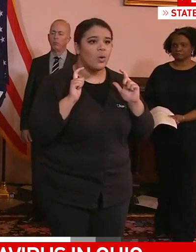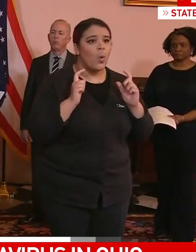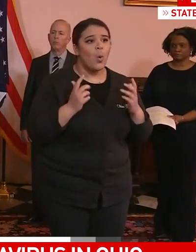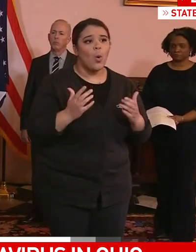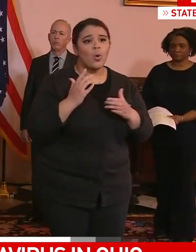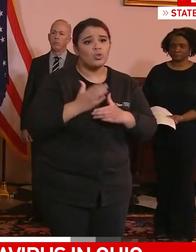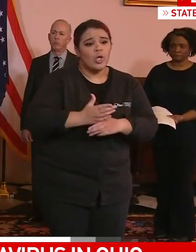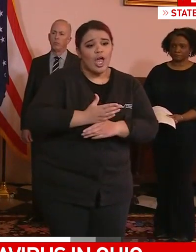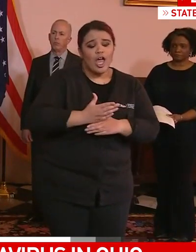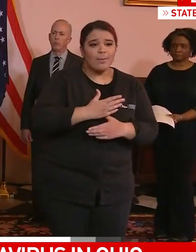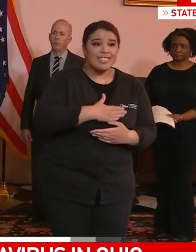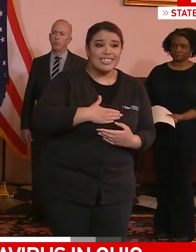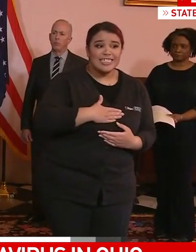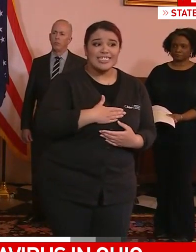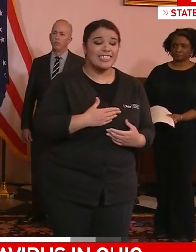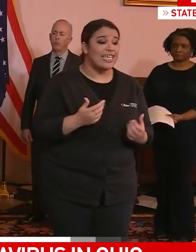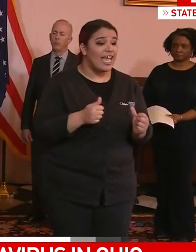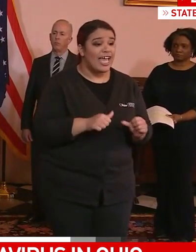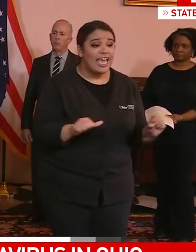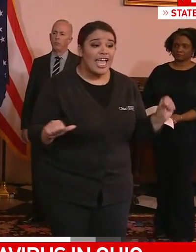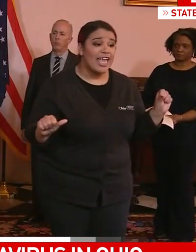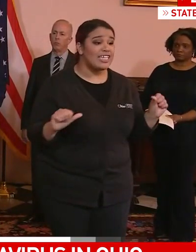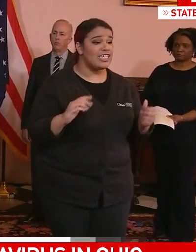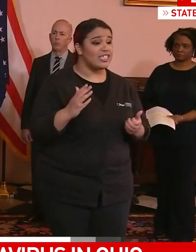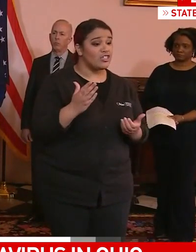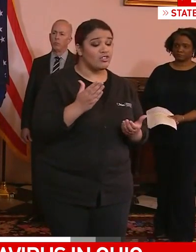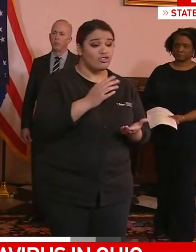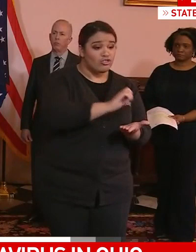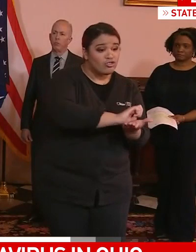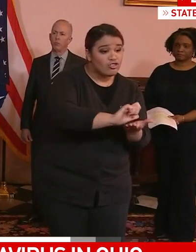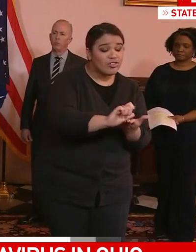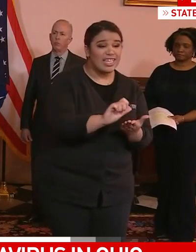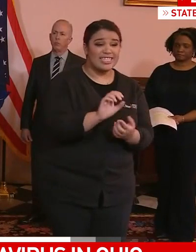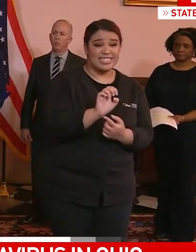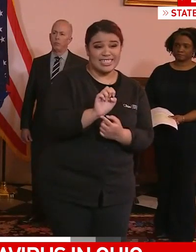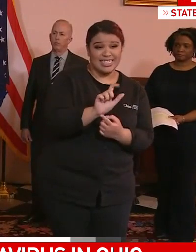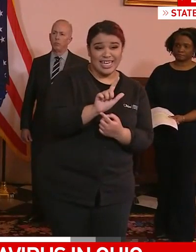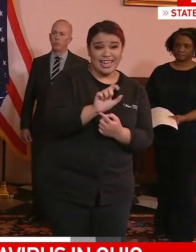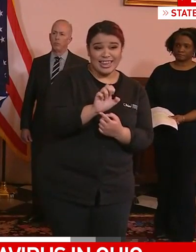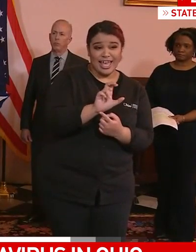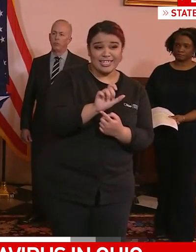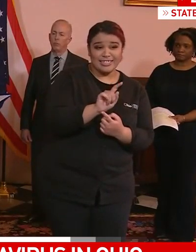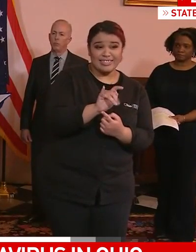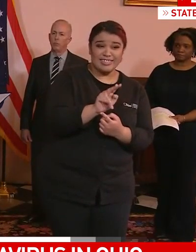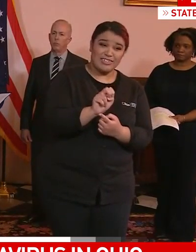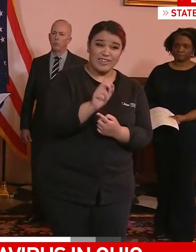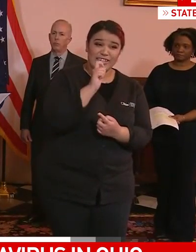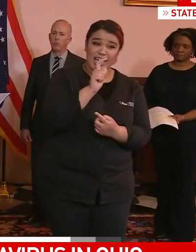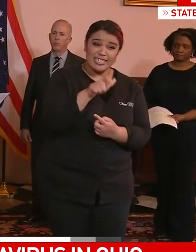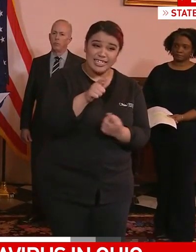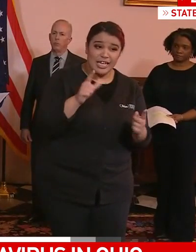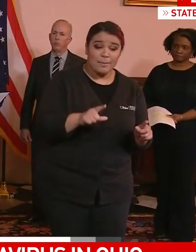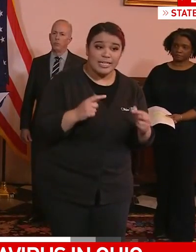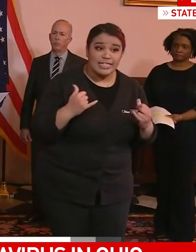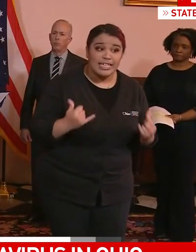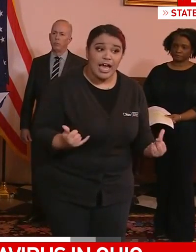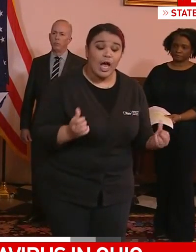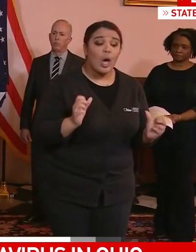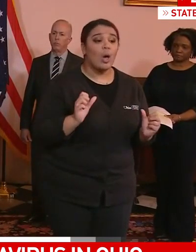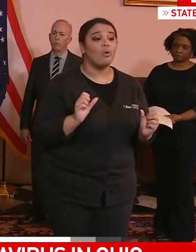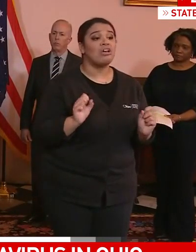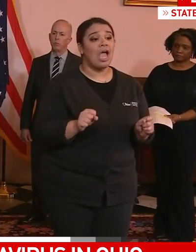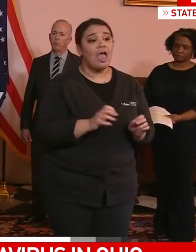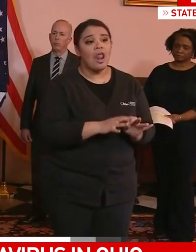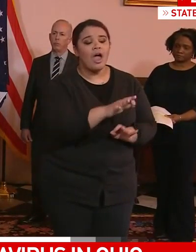needs to take place. Any elective surgery that preserves that equipment, personal protection equipment, for example,